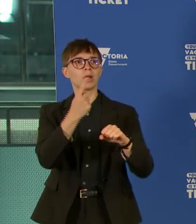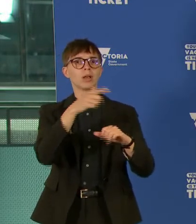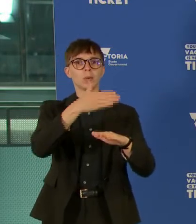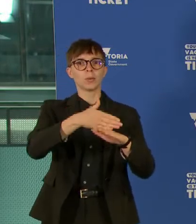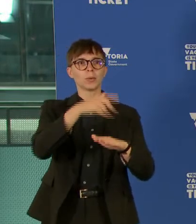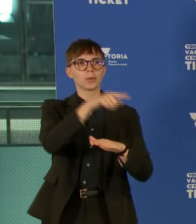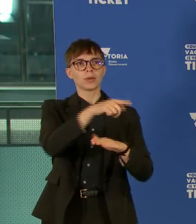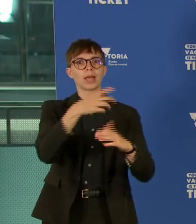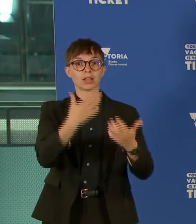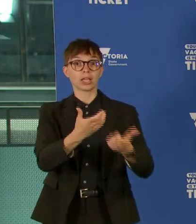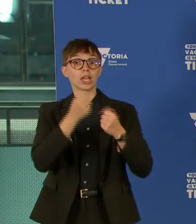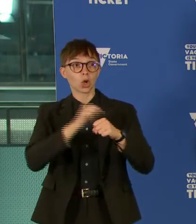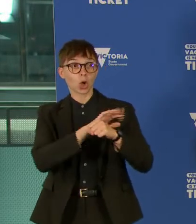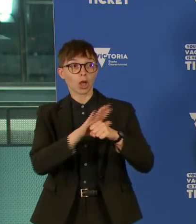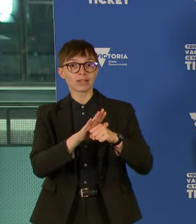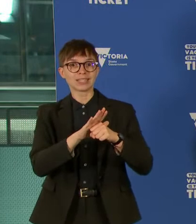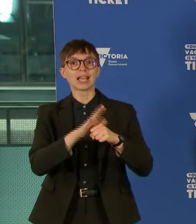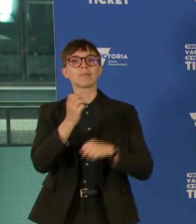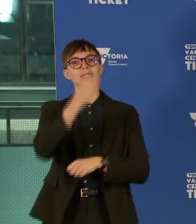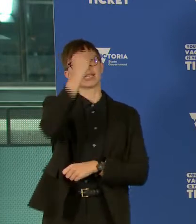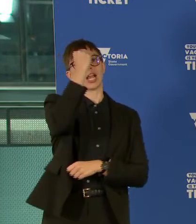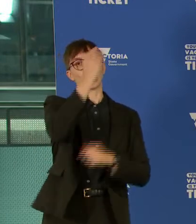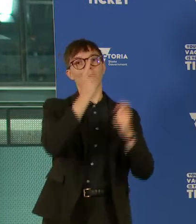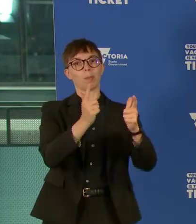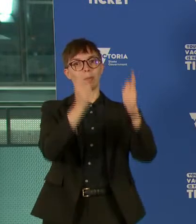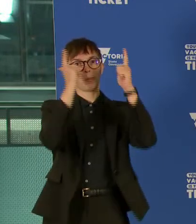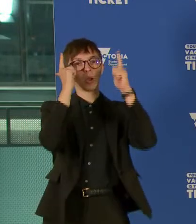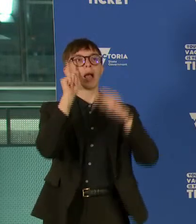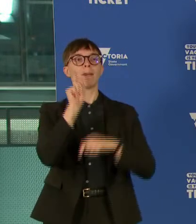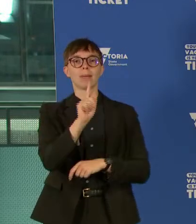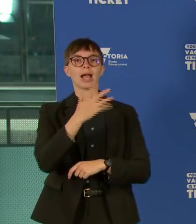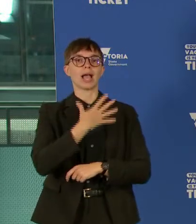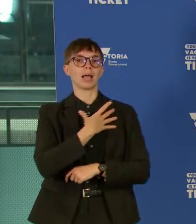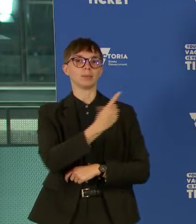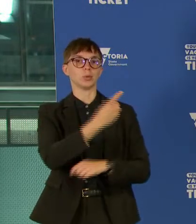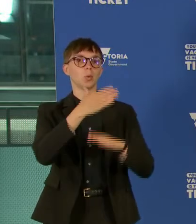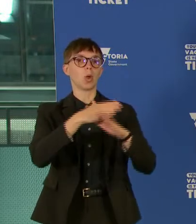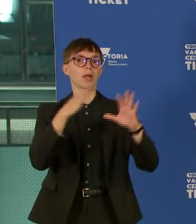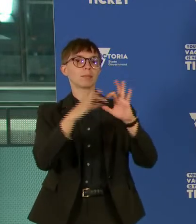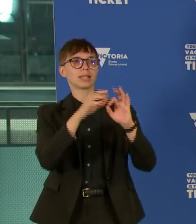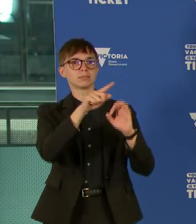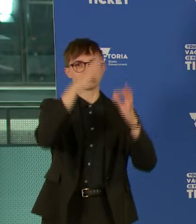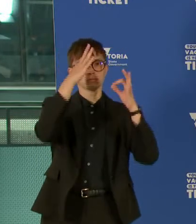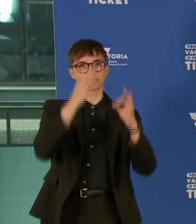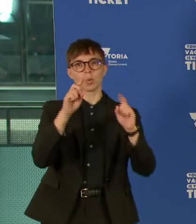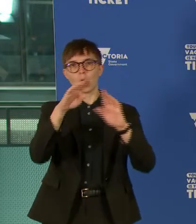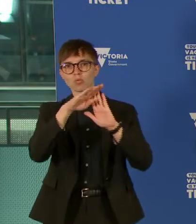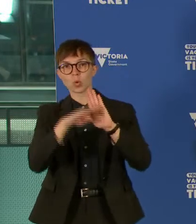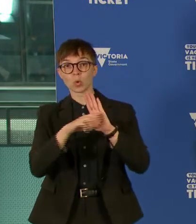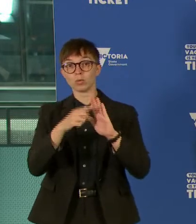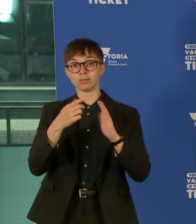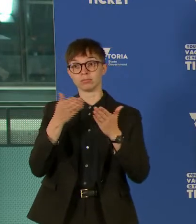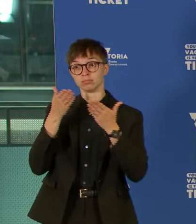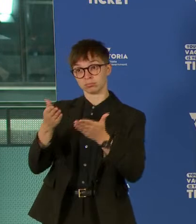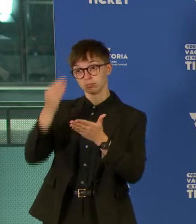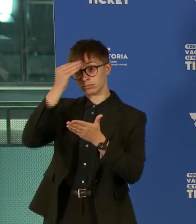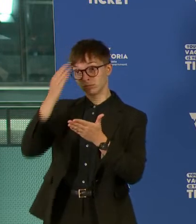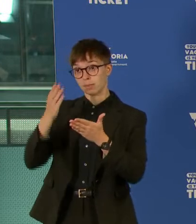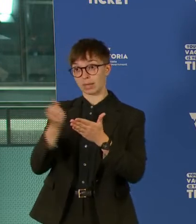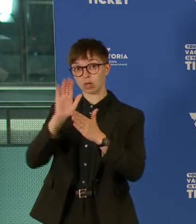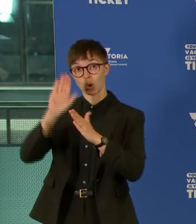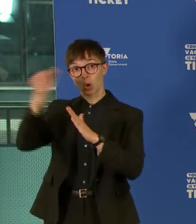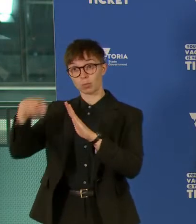for advice to their workplaces. These are sensible measures, and they can